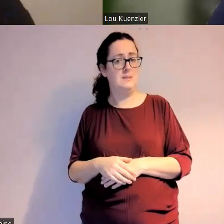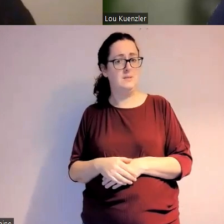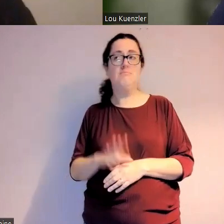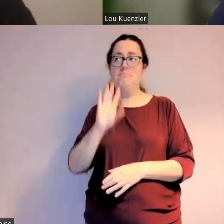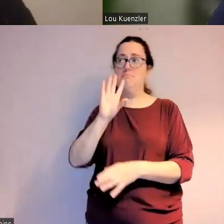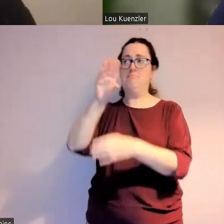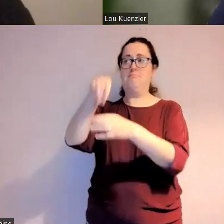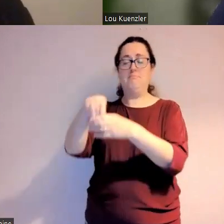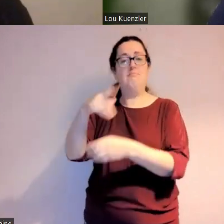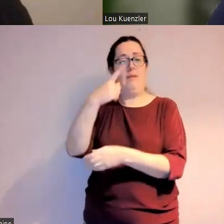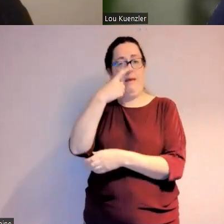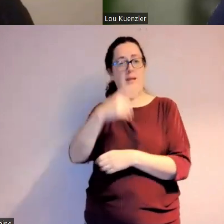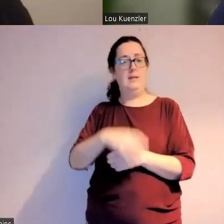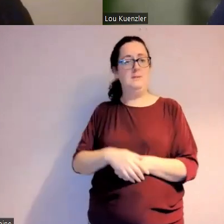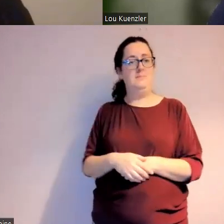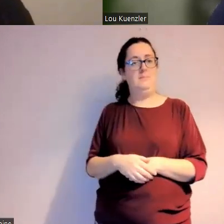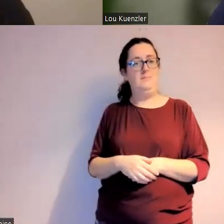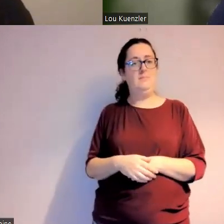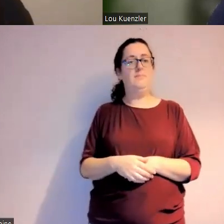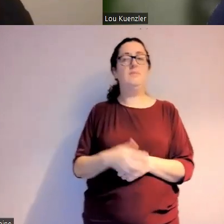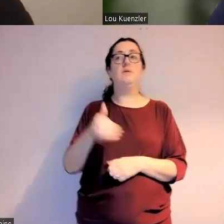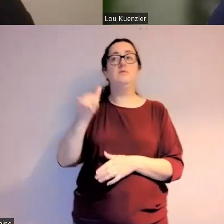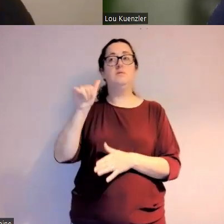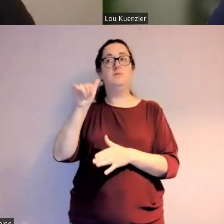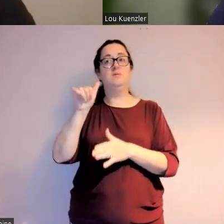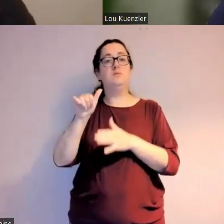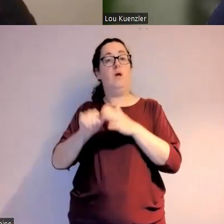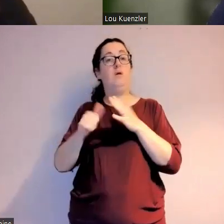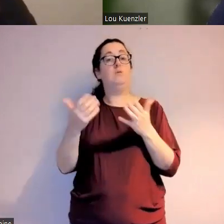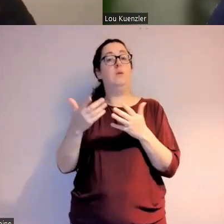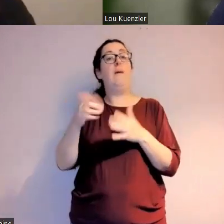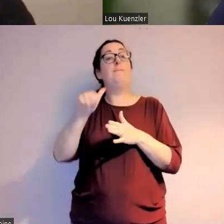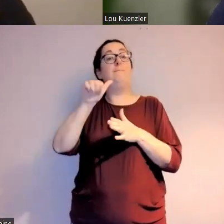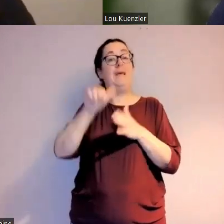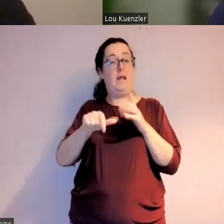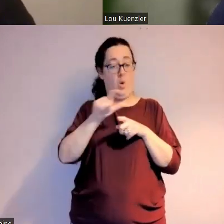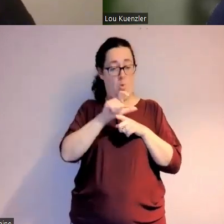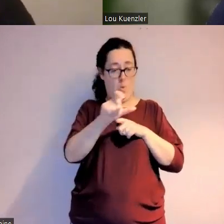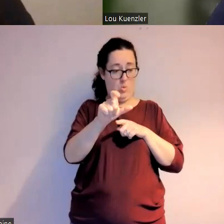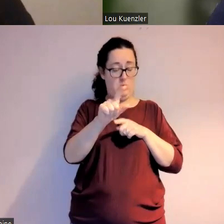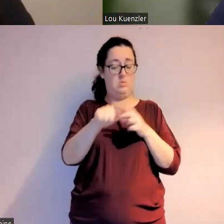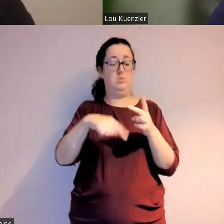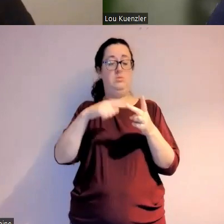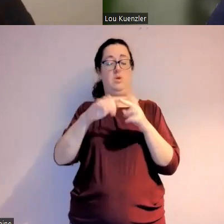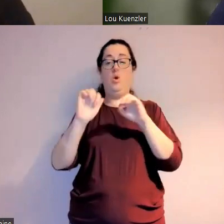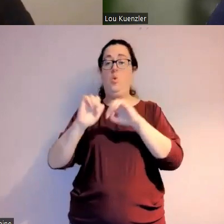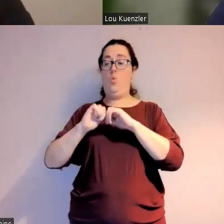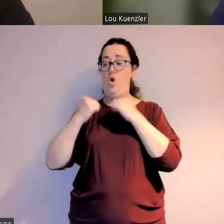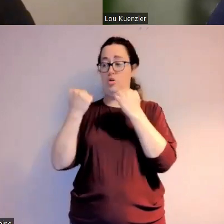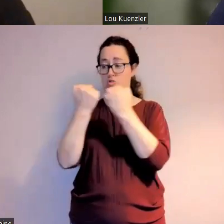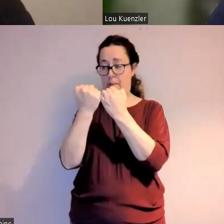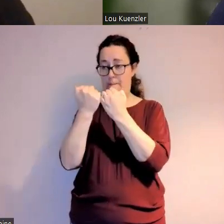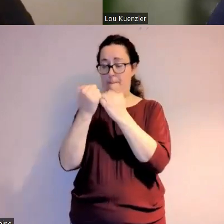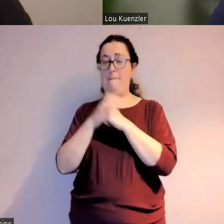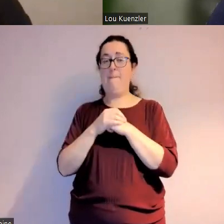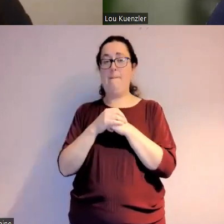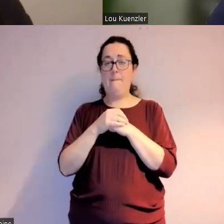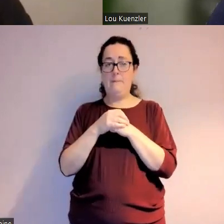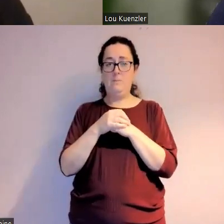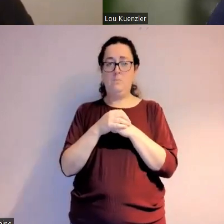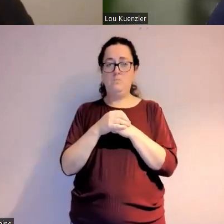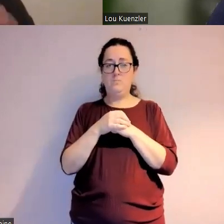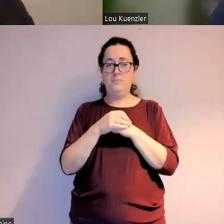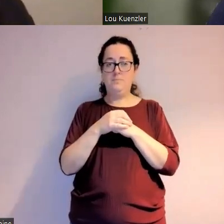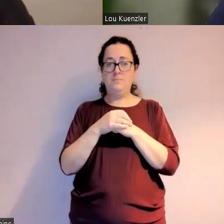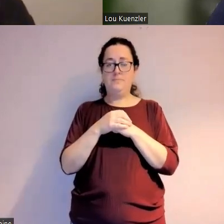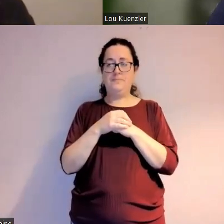But I did the beginners course, and I did the workshop, and I did that, and there is nothing